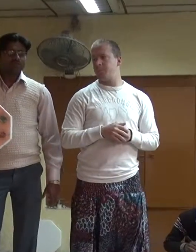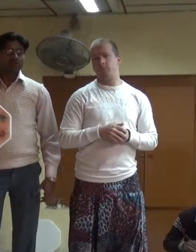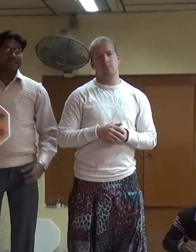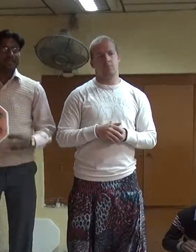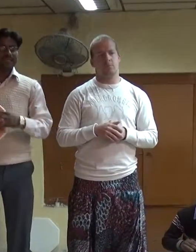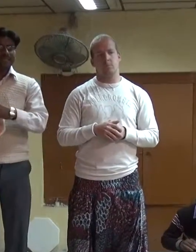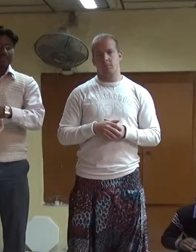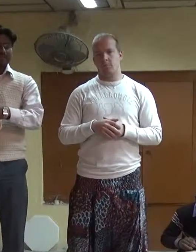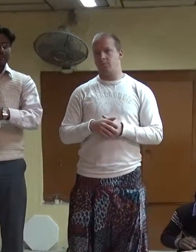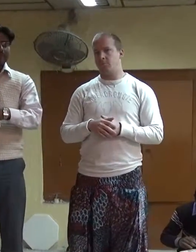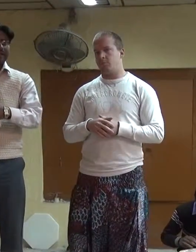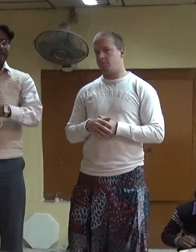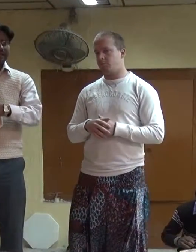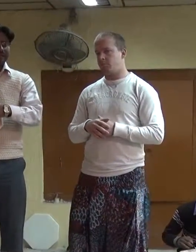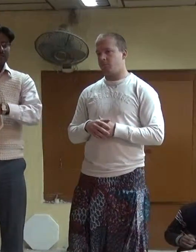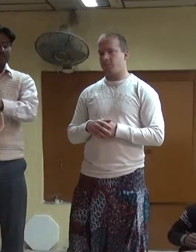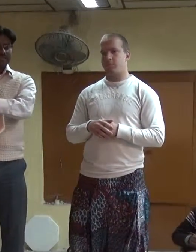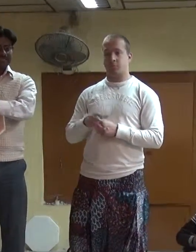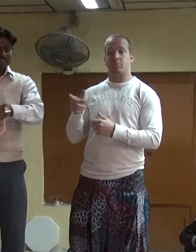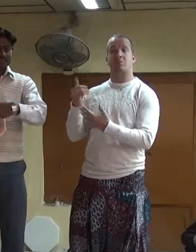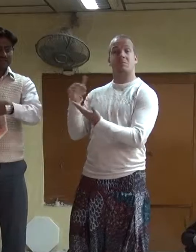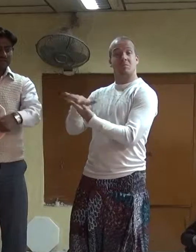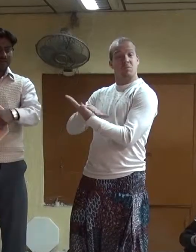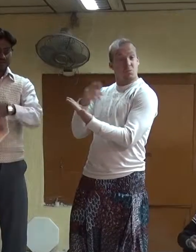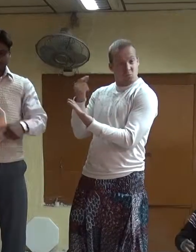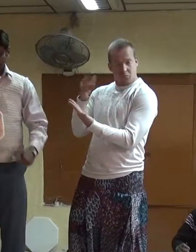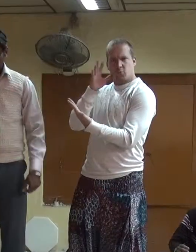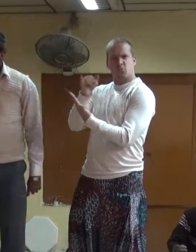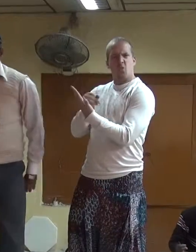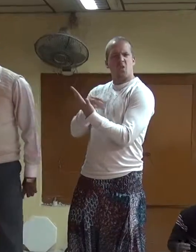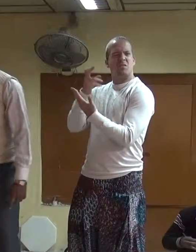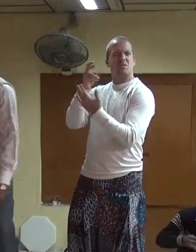And they draw the design by divider, by scale.